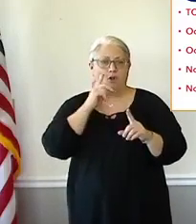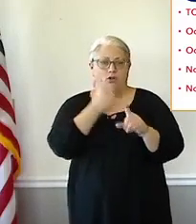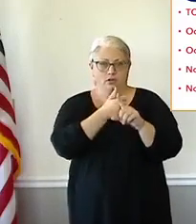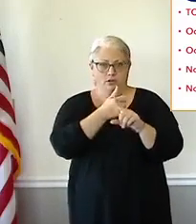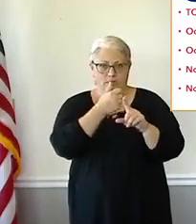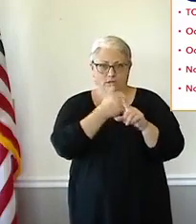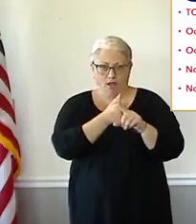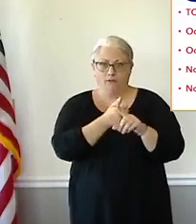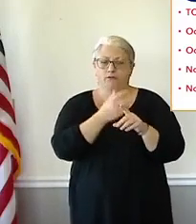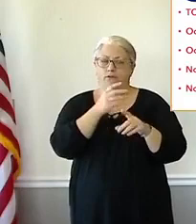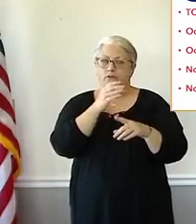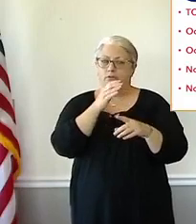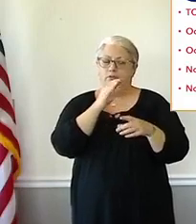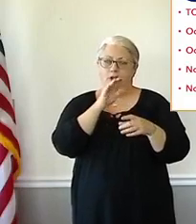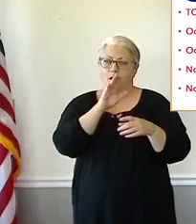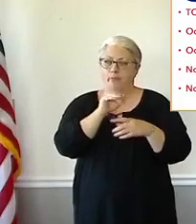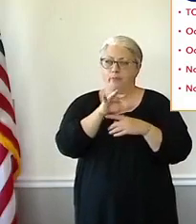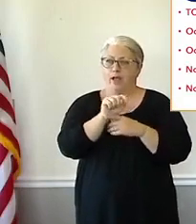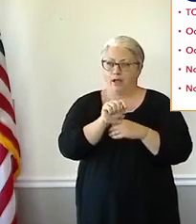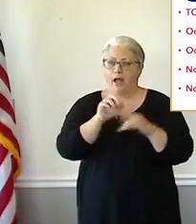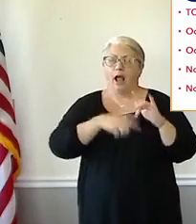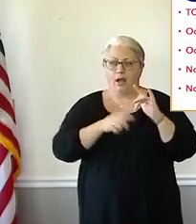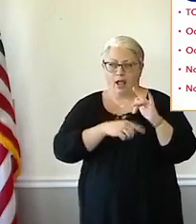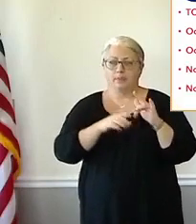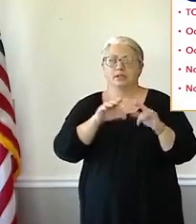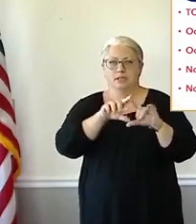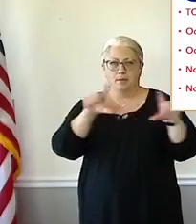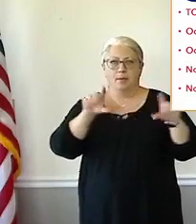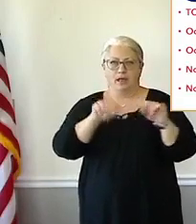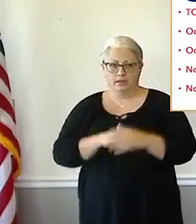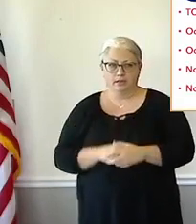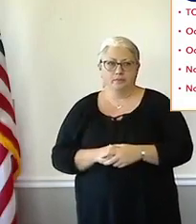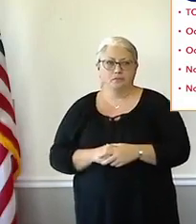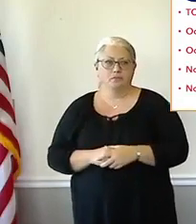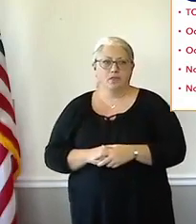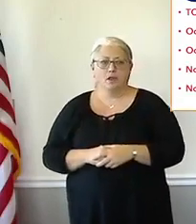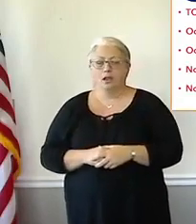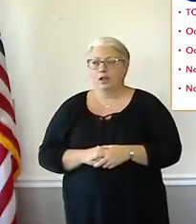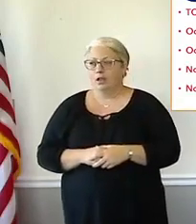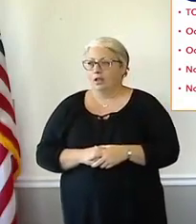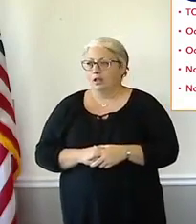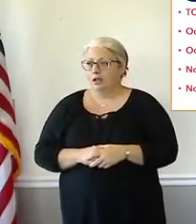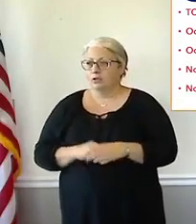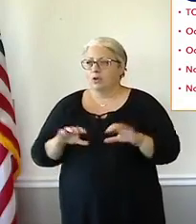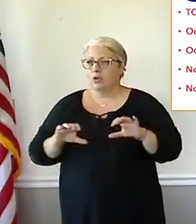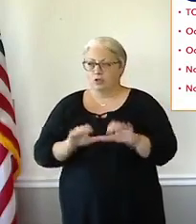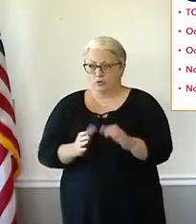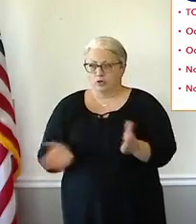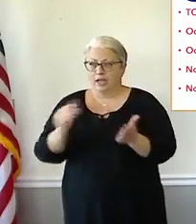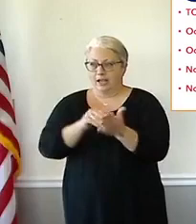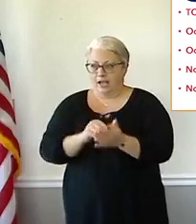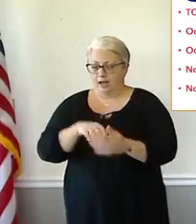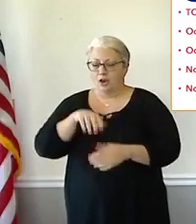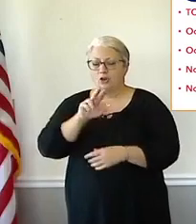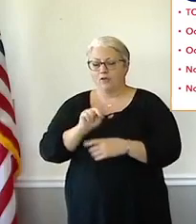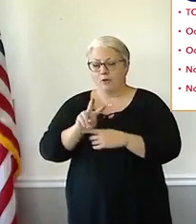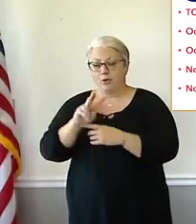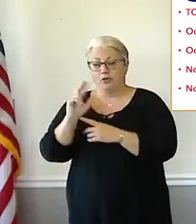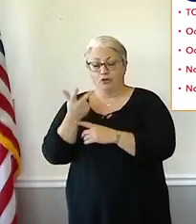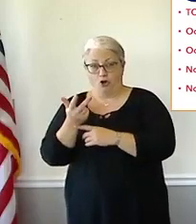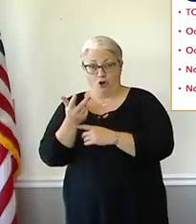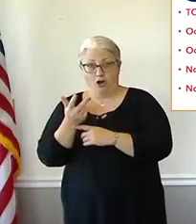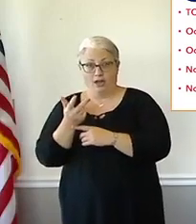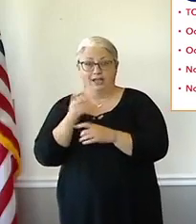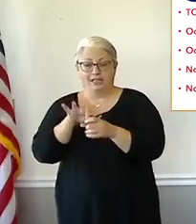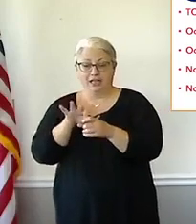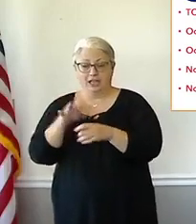your ballot or hand deliver it to the Board of Elections or a poll site. So let's do that one last. Again, November 3rd is Election Day.